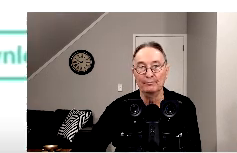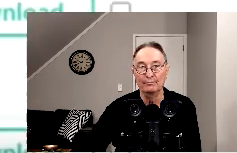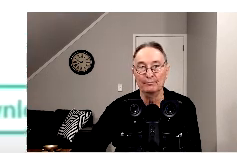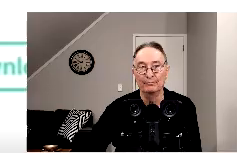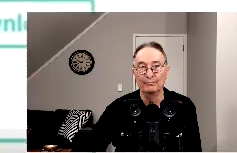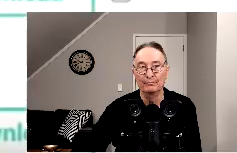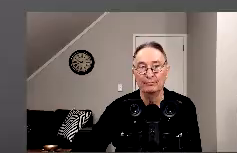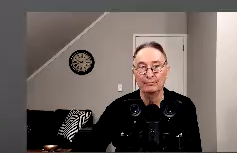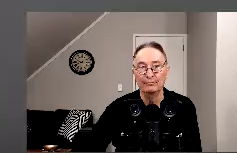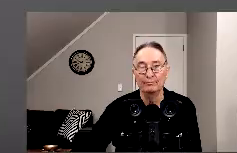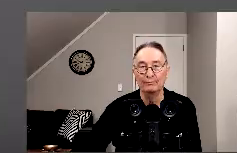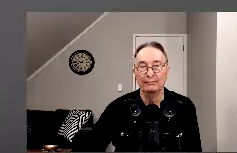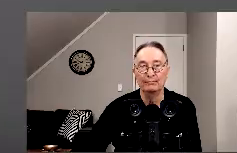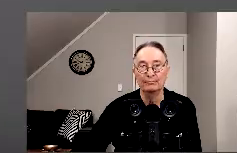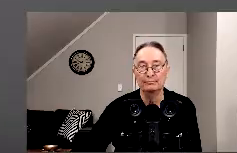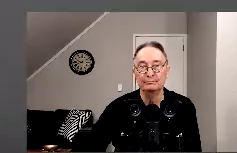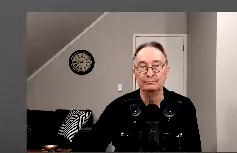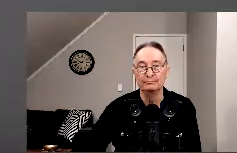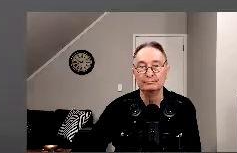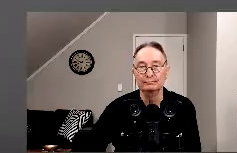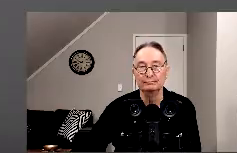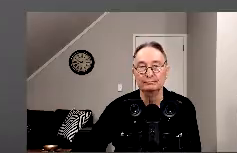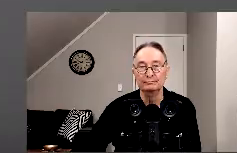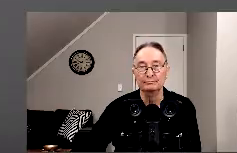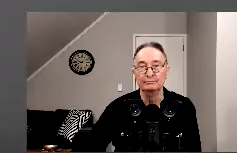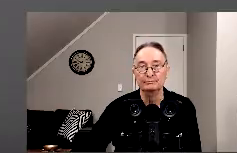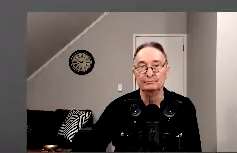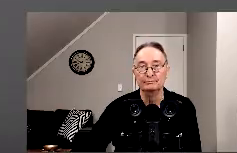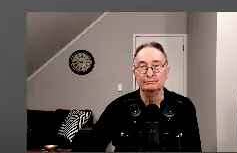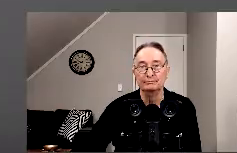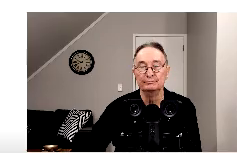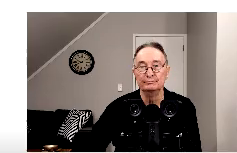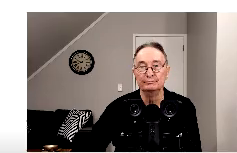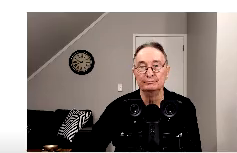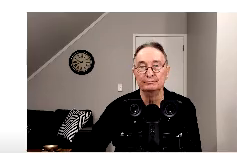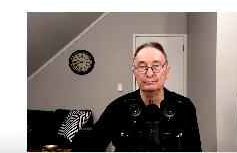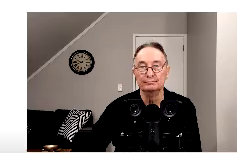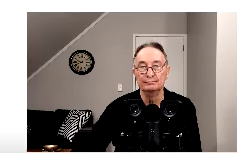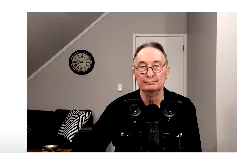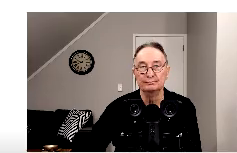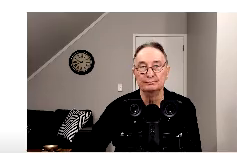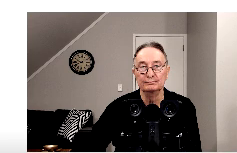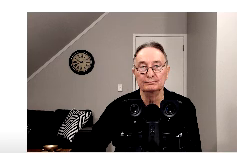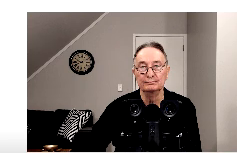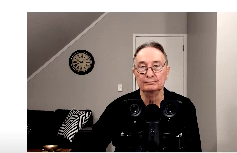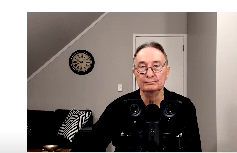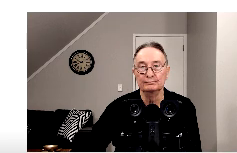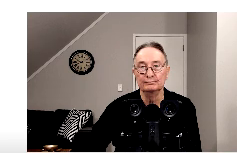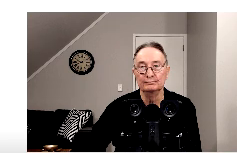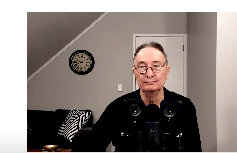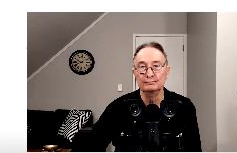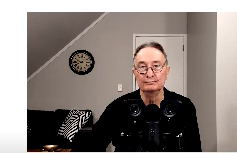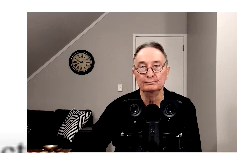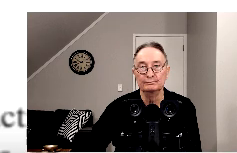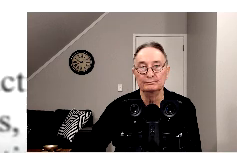Scan through them for yourself. Now, in terms of what these newly released documents actually show, well, there's one batch that has the collected adverse reactions that people